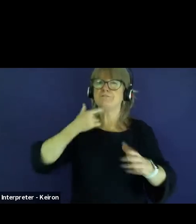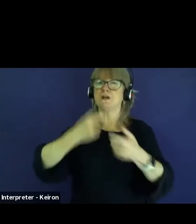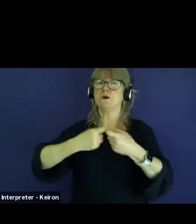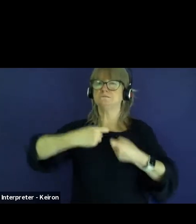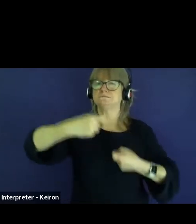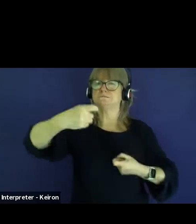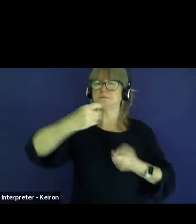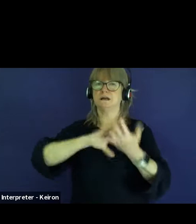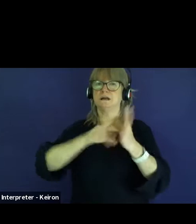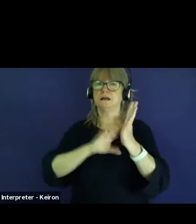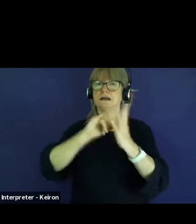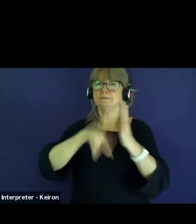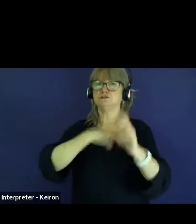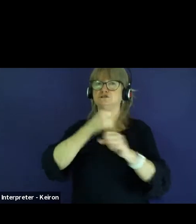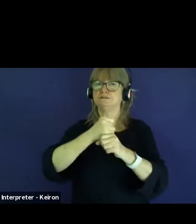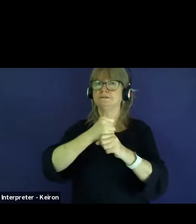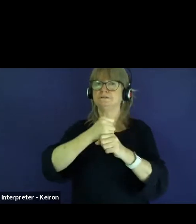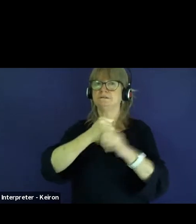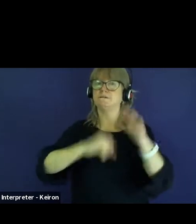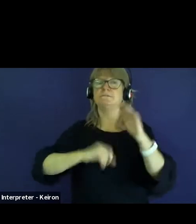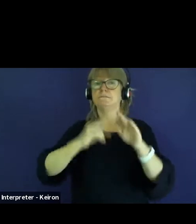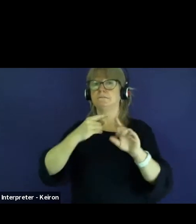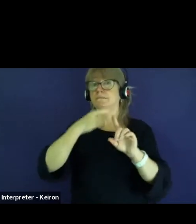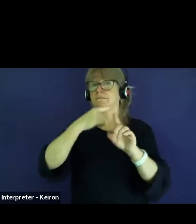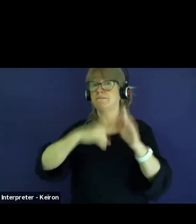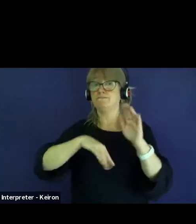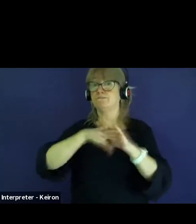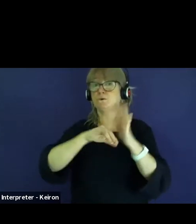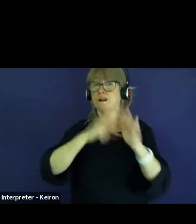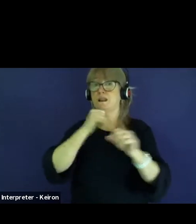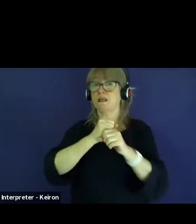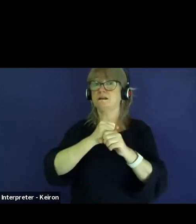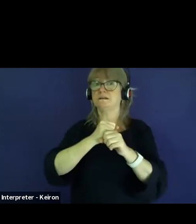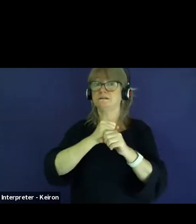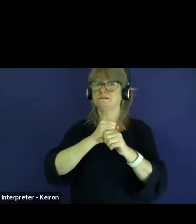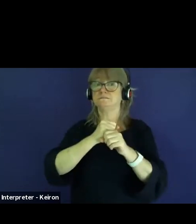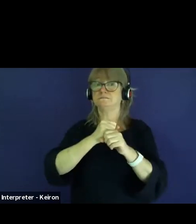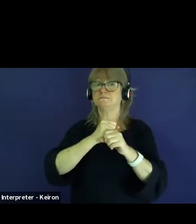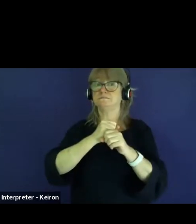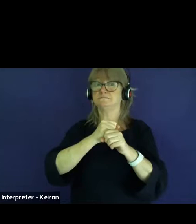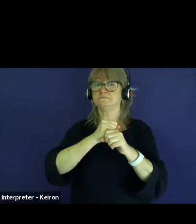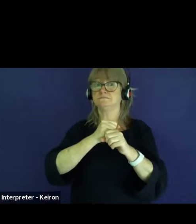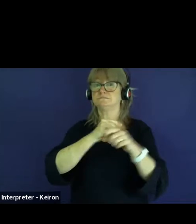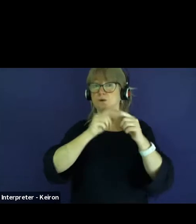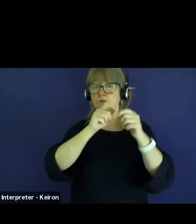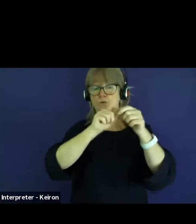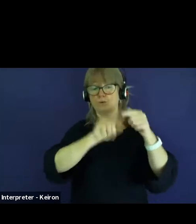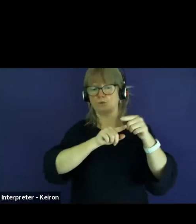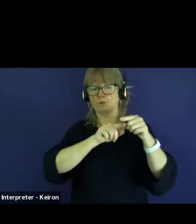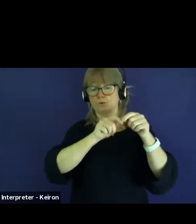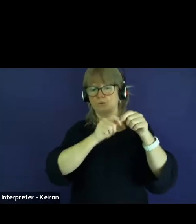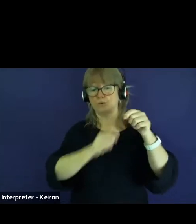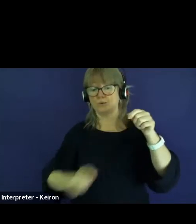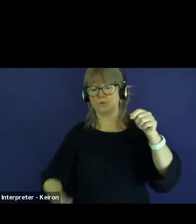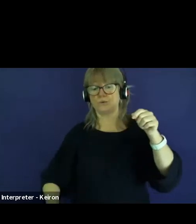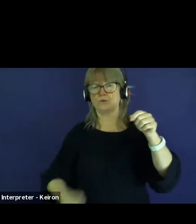stretch right down the whole back of our leg from those nasty hamstring walkouts. We should feel a nice